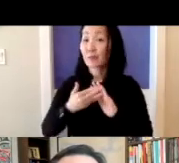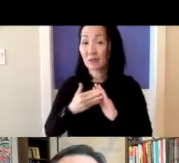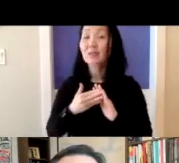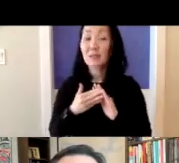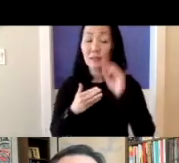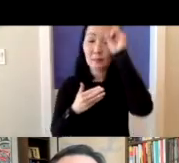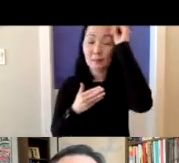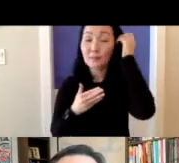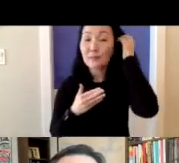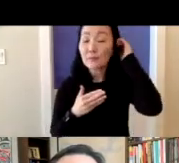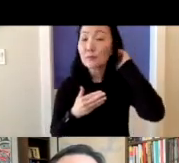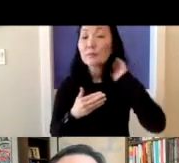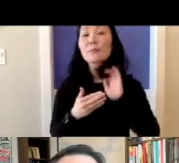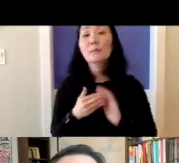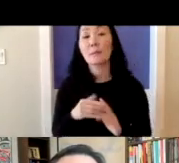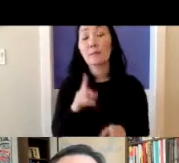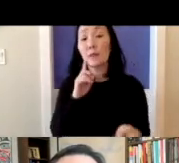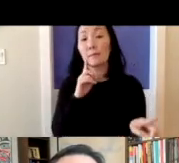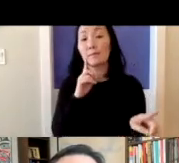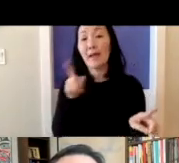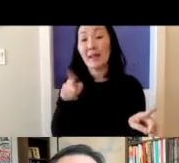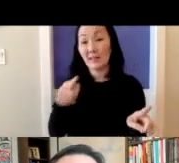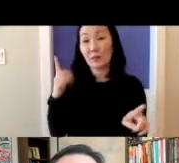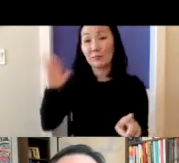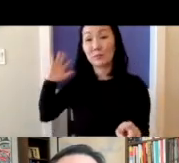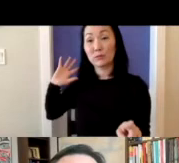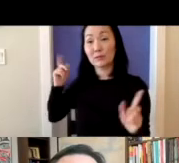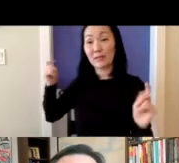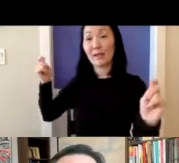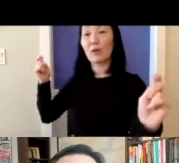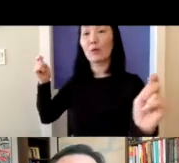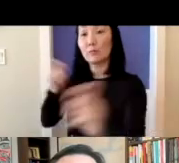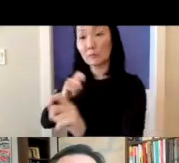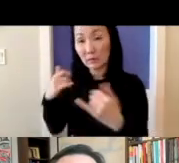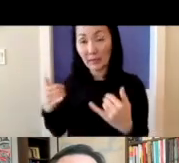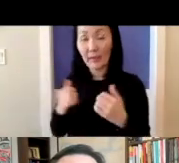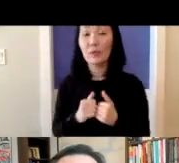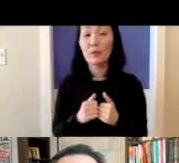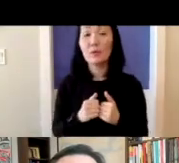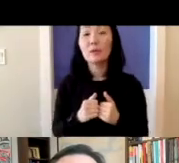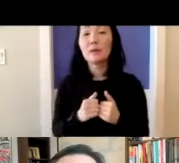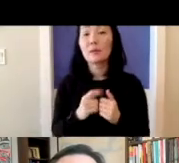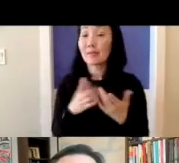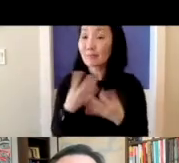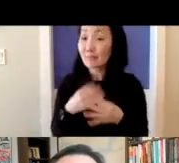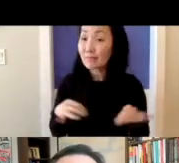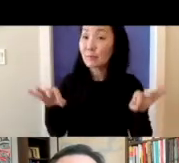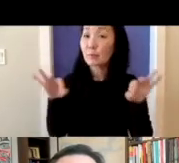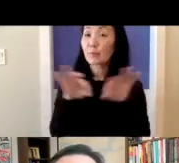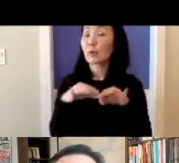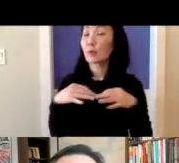and has continued to shape our city, and how much that has changed. But I think that within that change, I think it's critical to